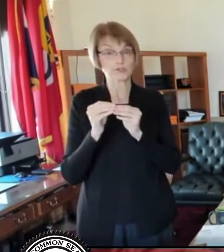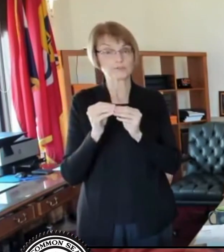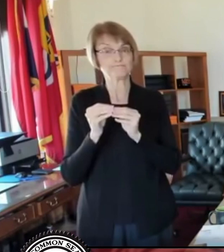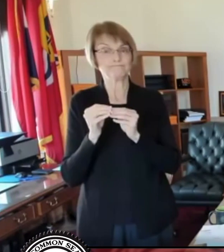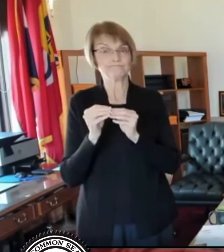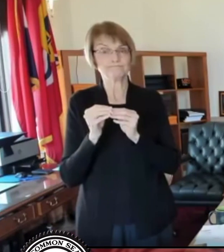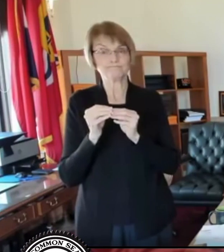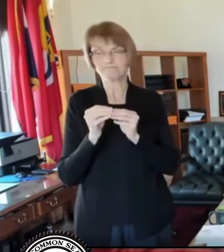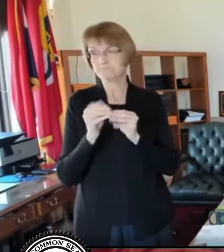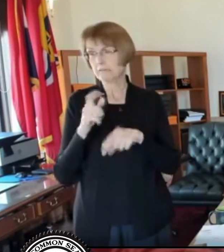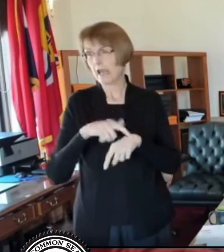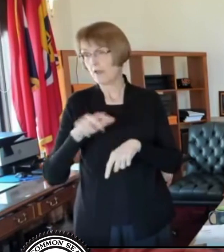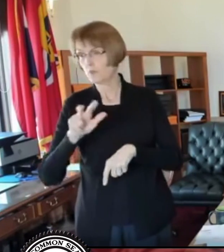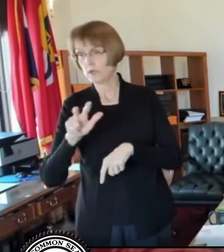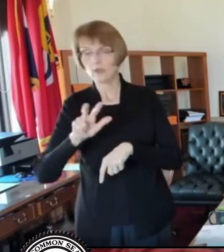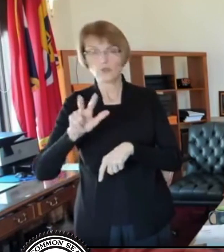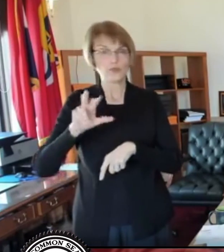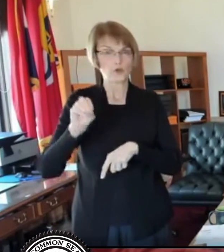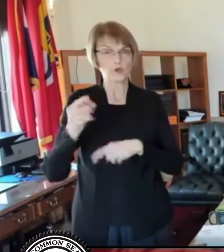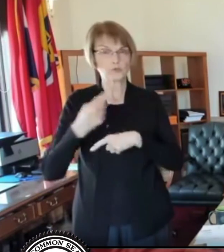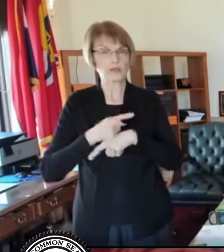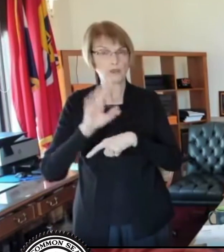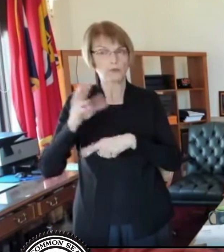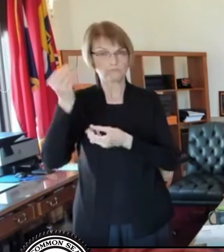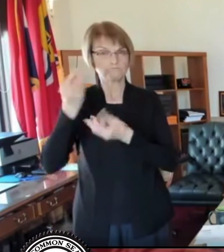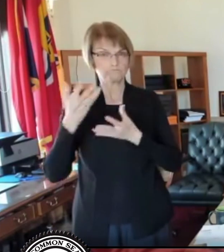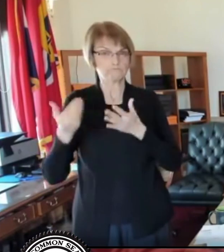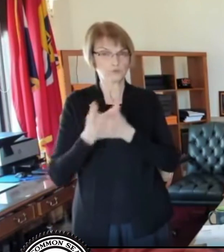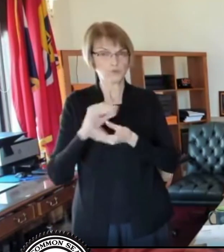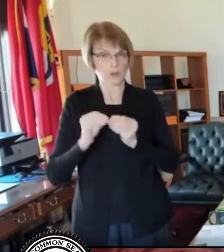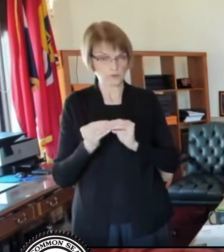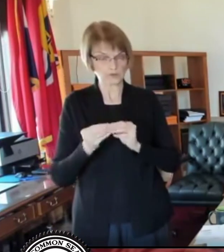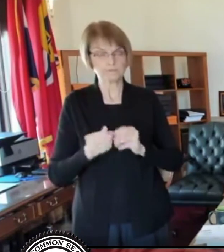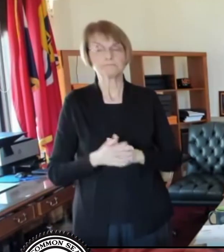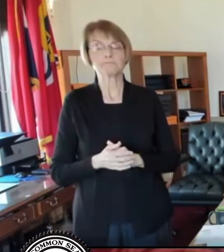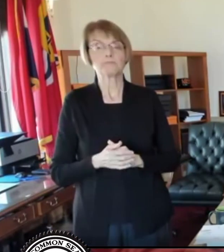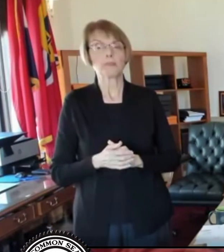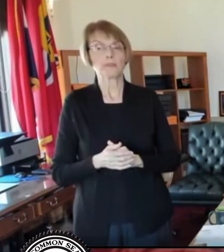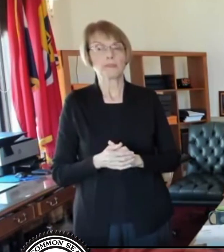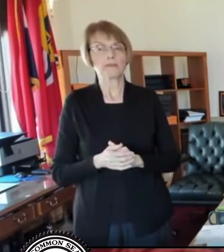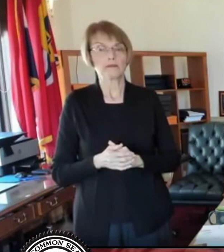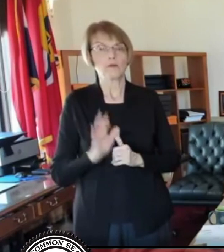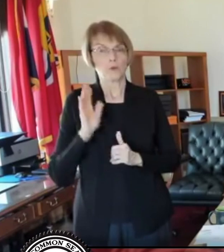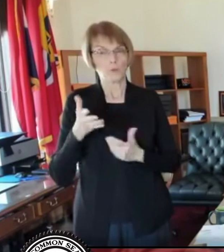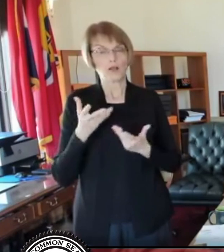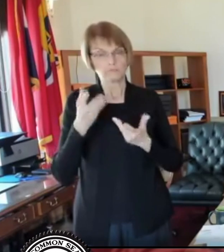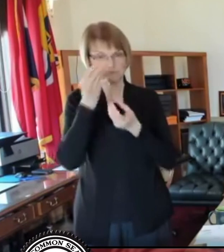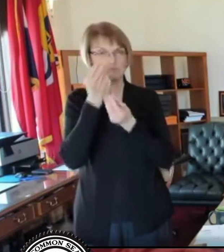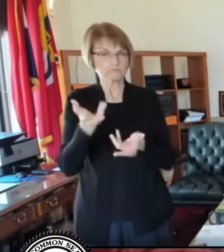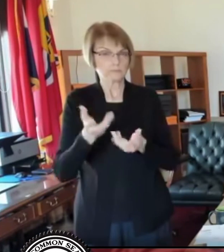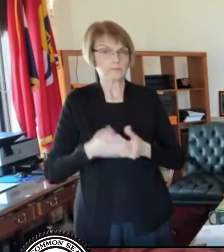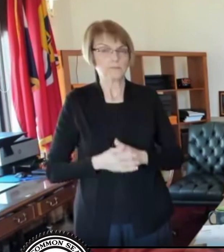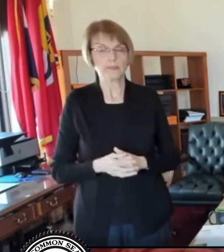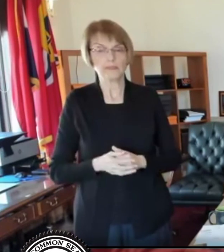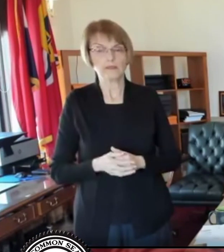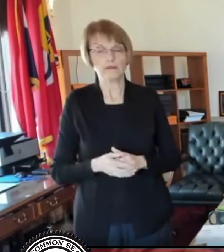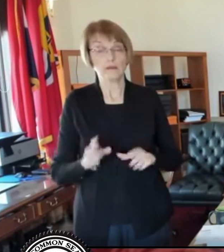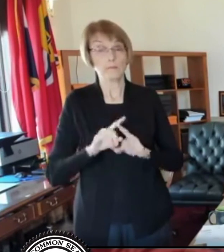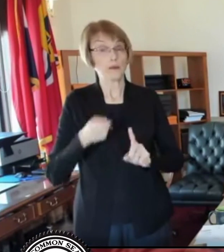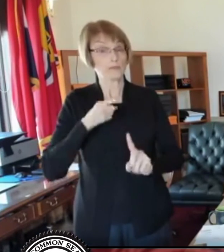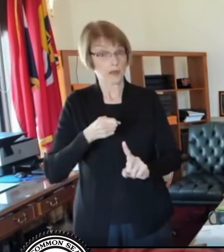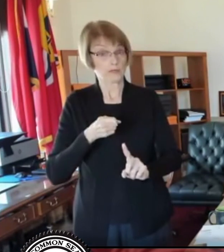at 3 or 3:30 today, 3:30 I think today. We'll update you. But bottom